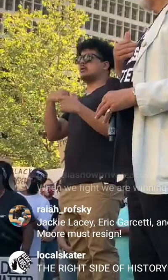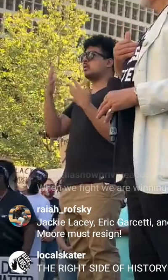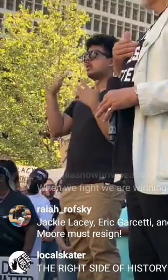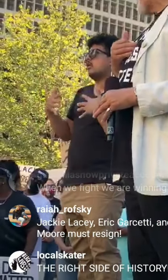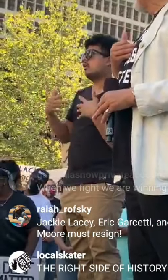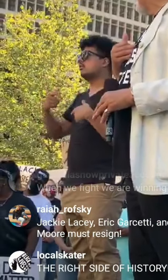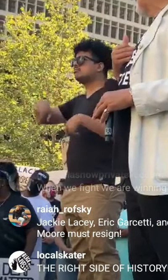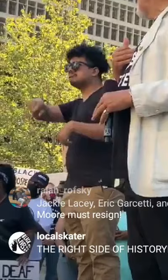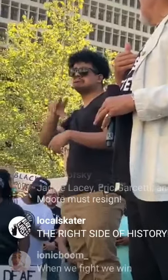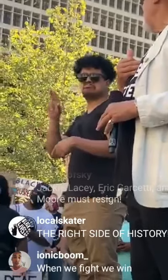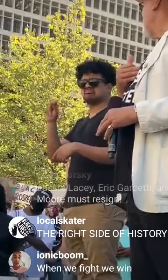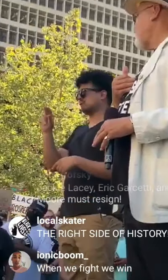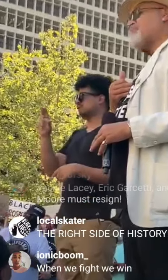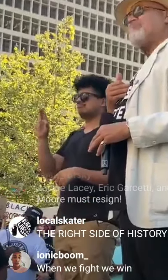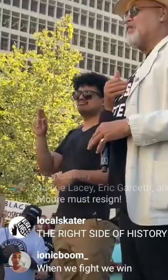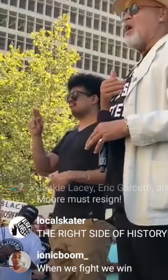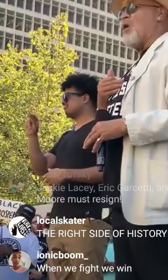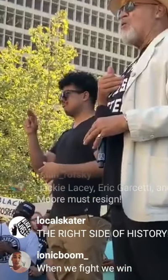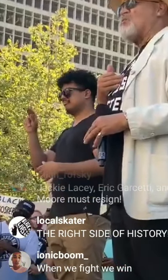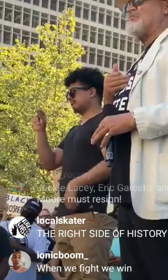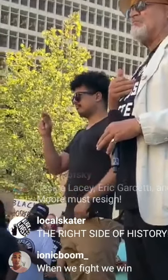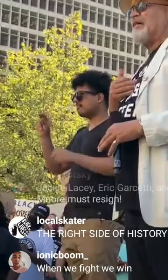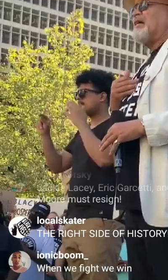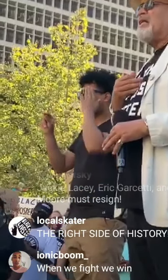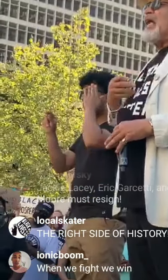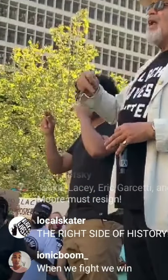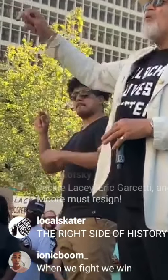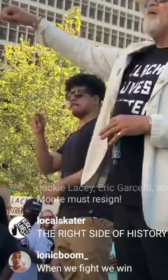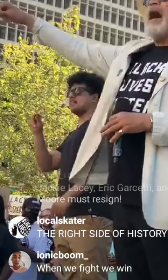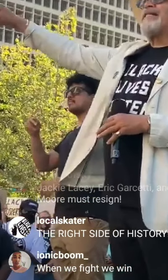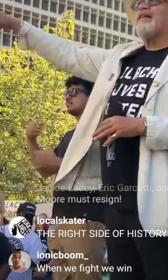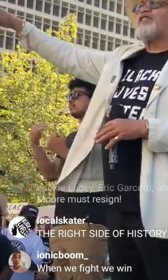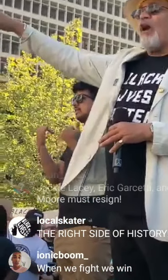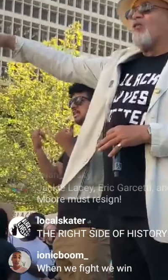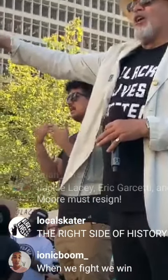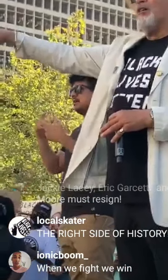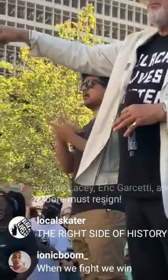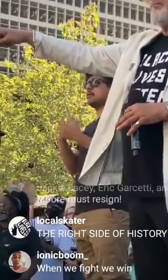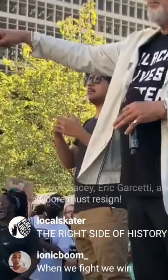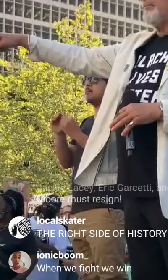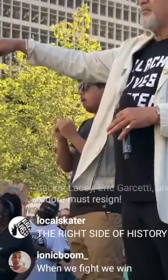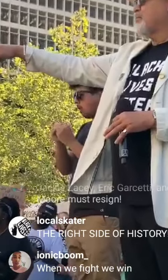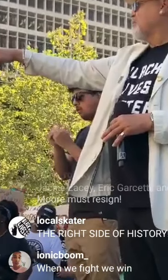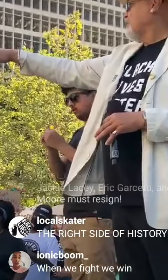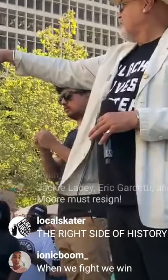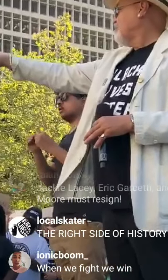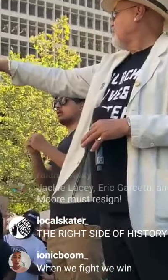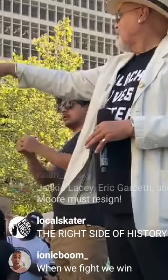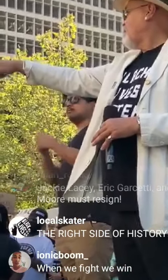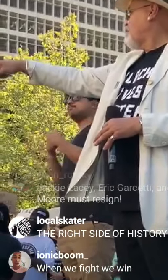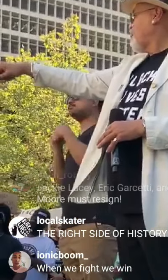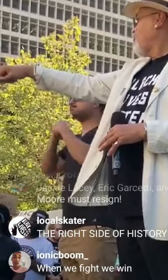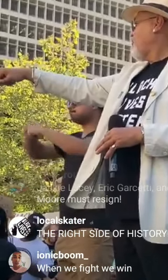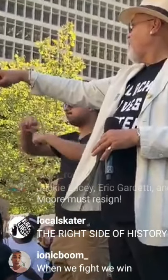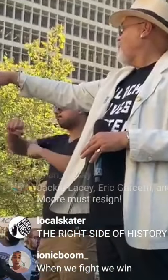will intimidate us or frighten us. No, it only makes us stronger.